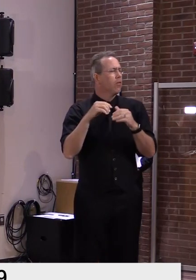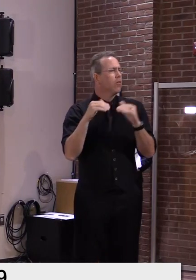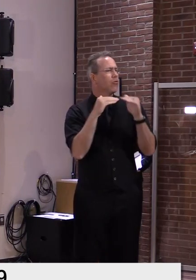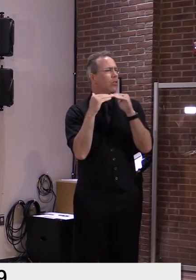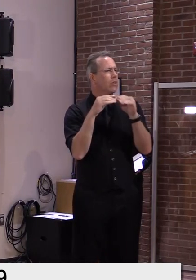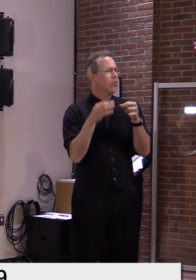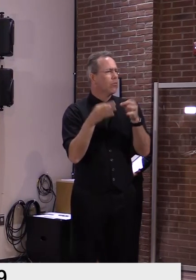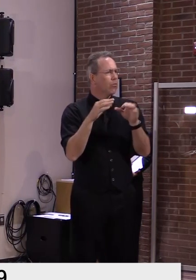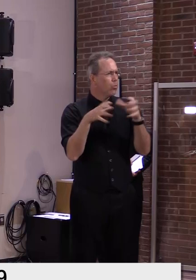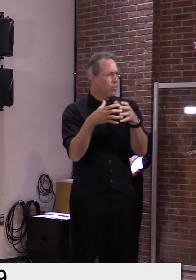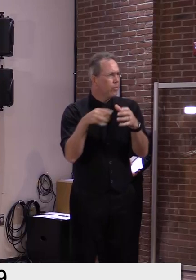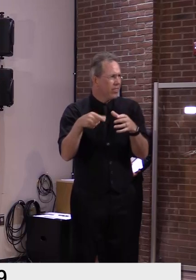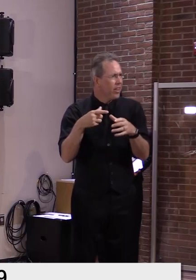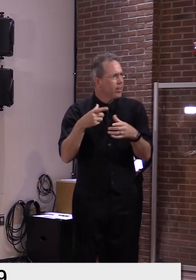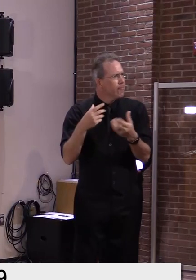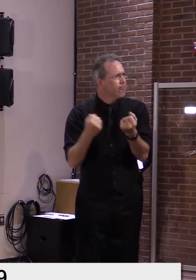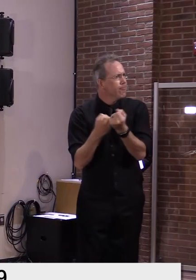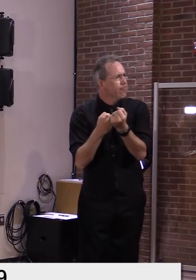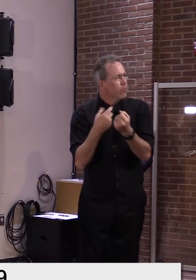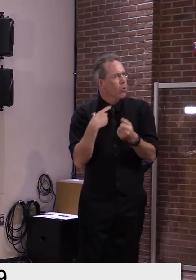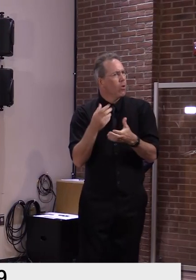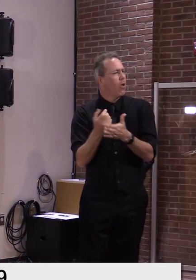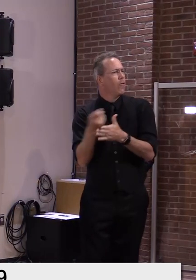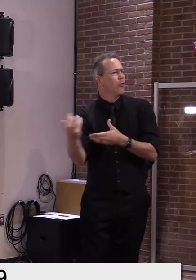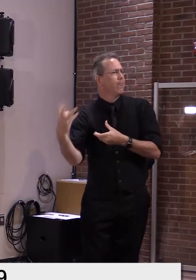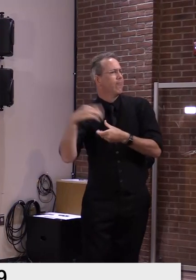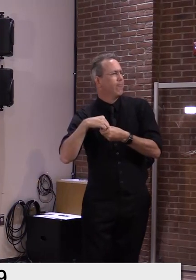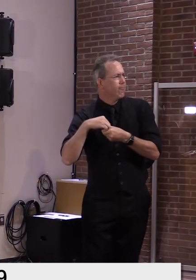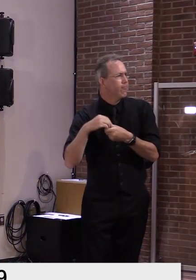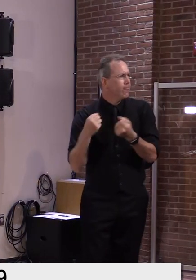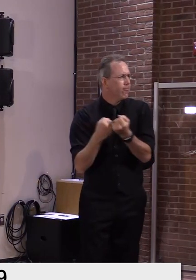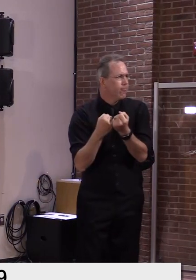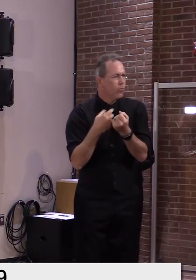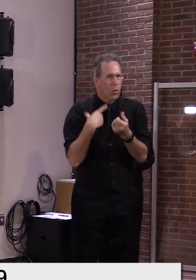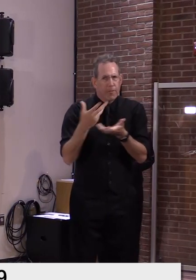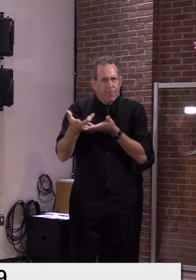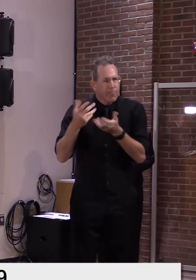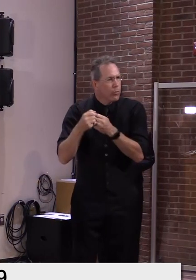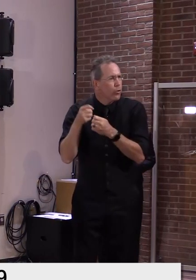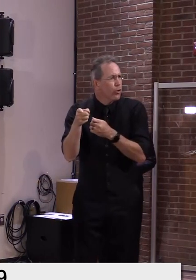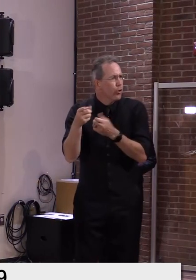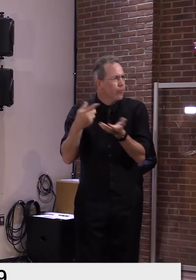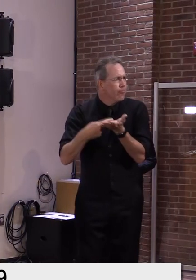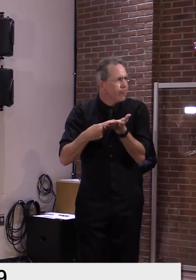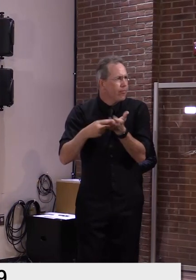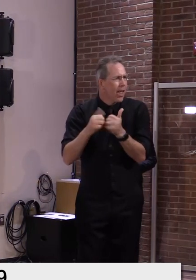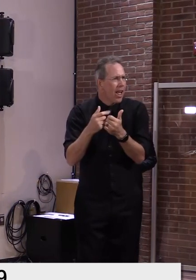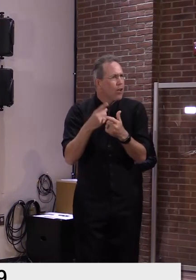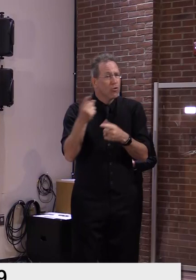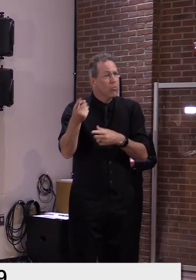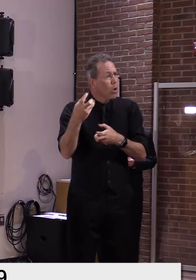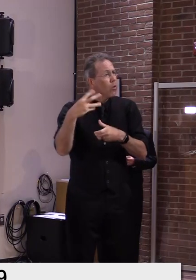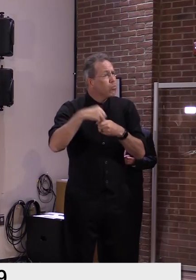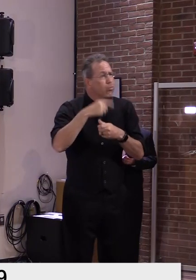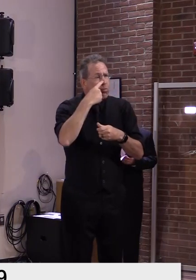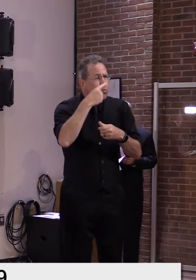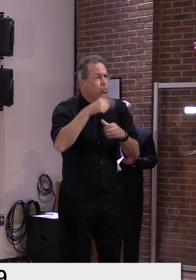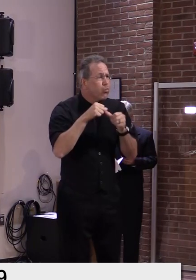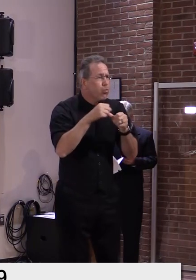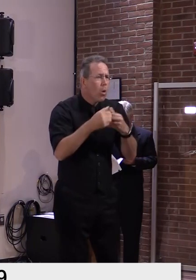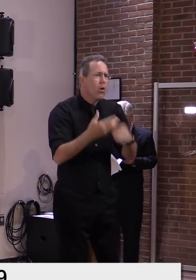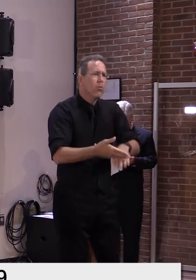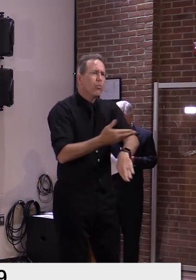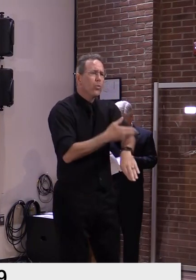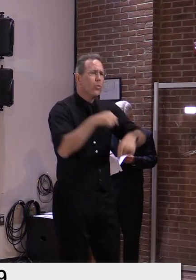few issues today. So we'll continue to try and do better. I think we all need to do